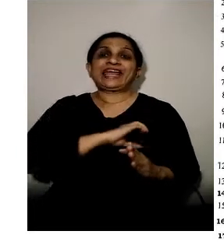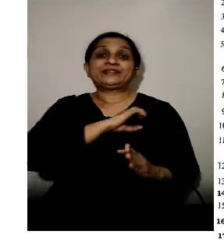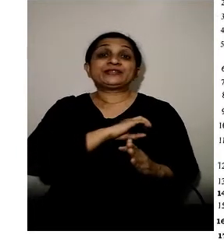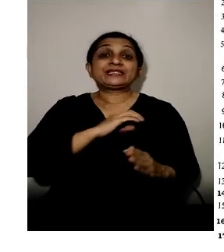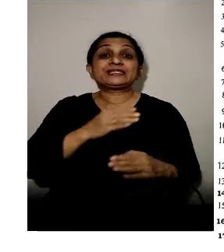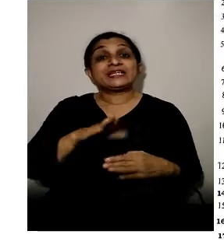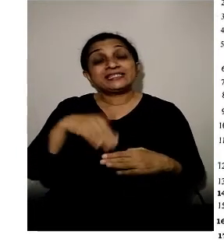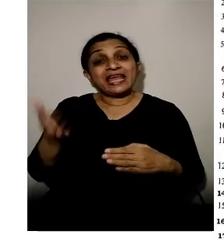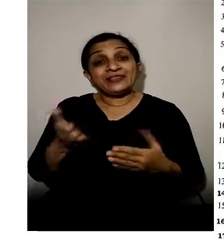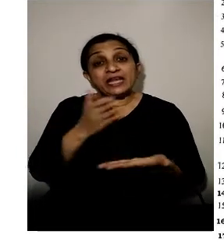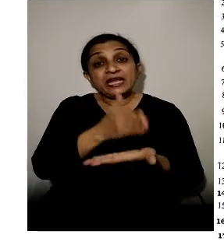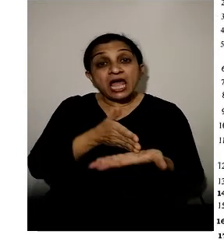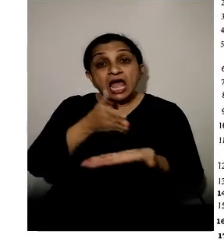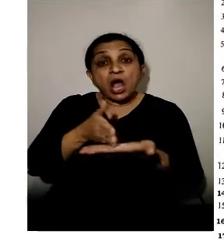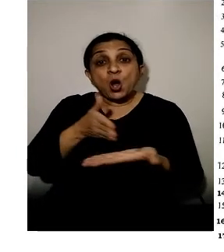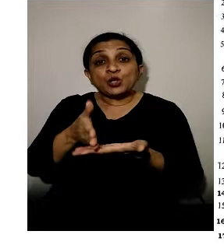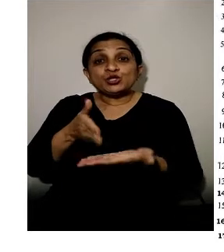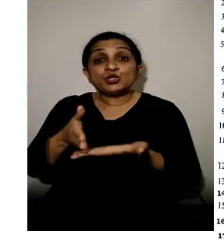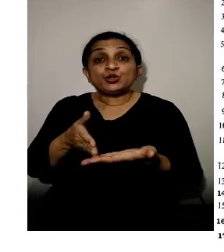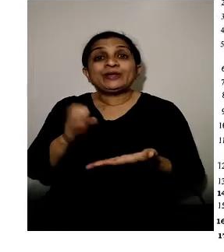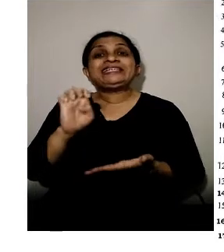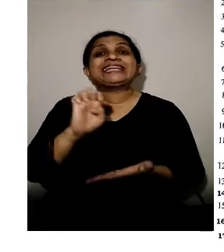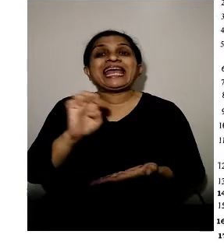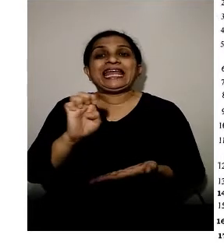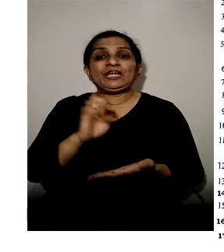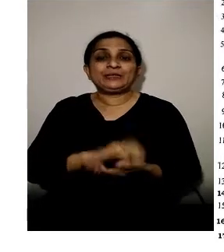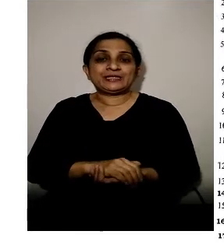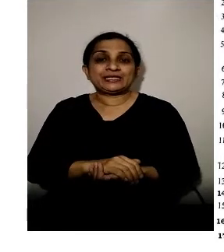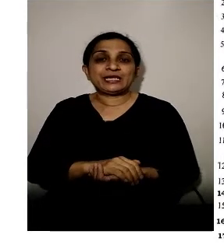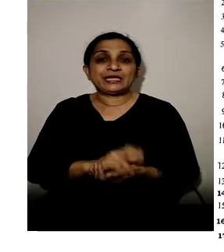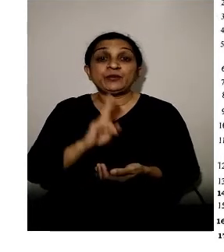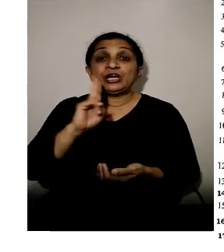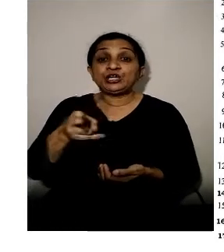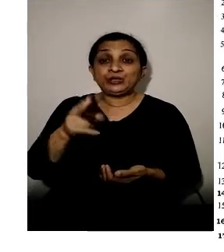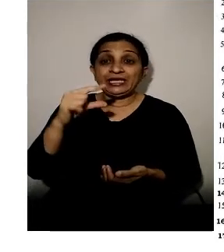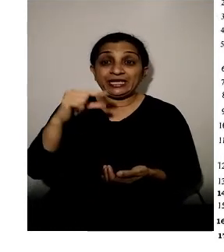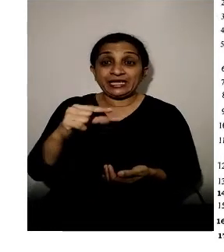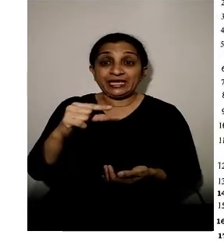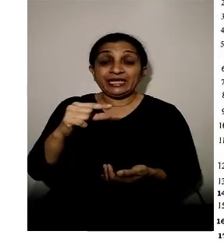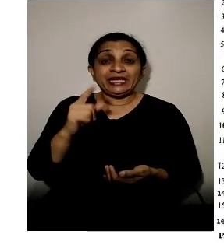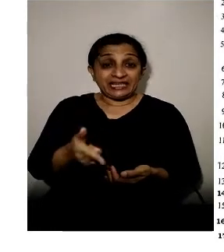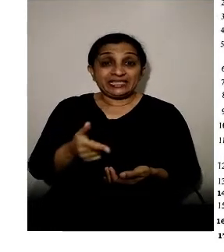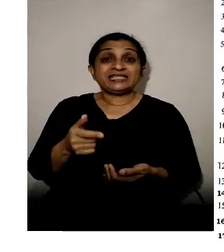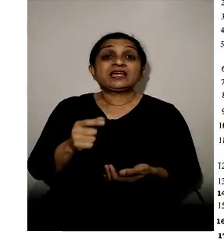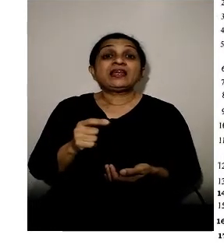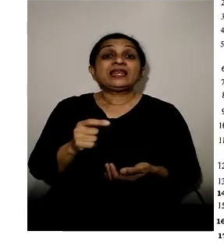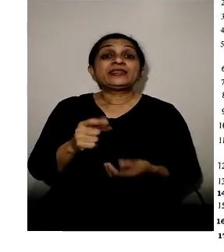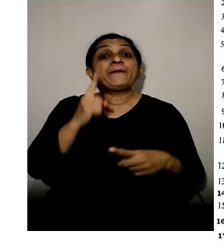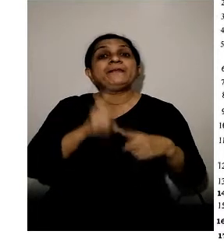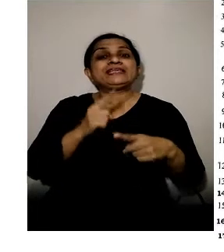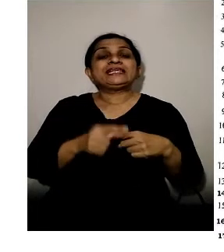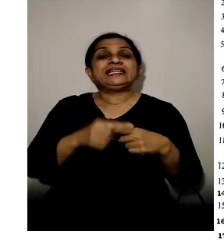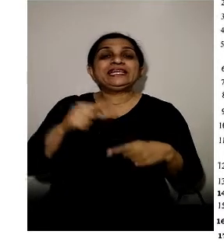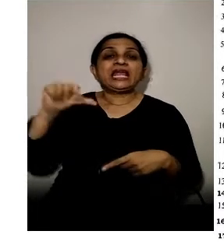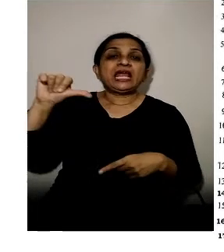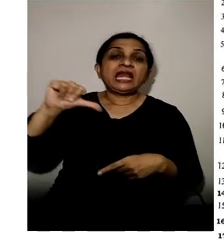characteristics than their constituent elements mercury is the